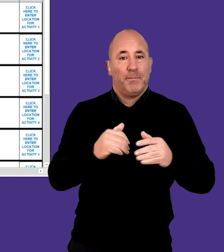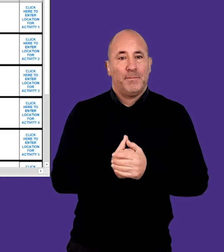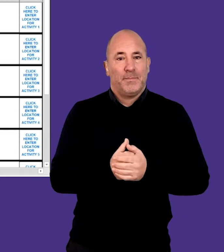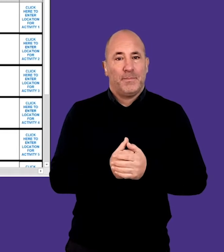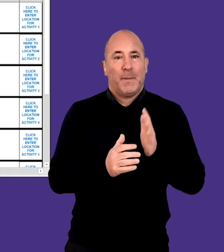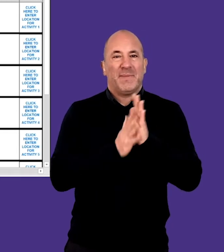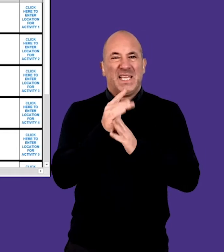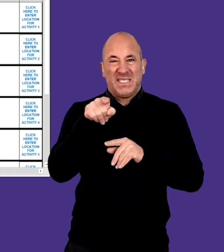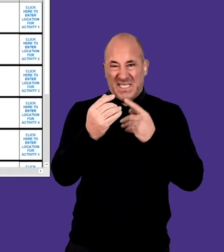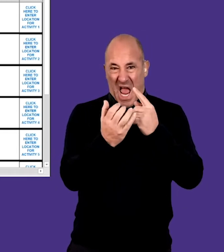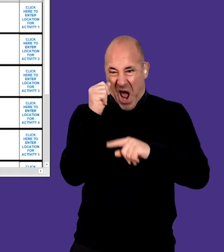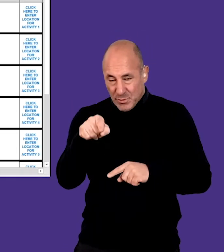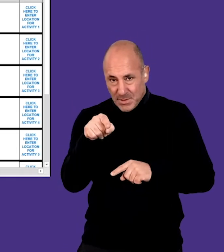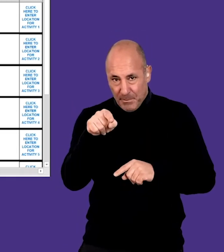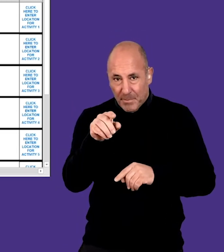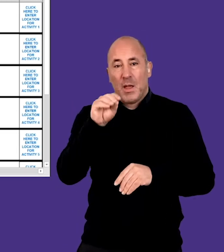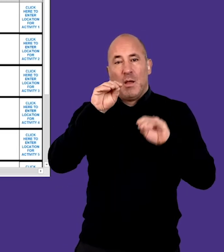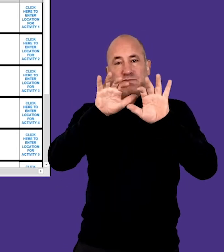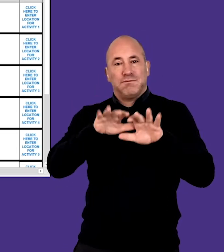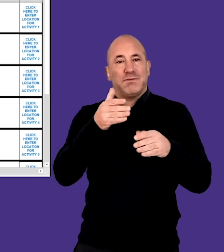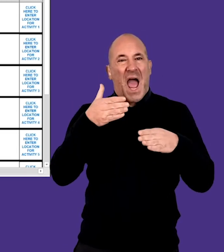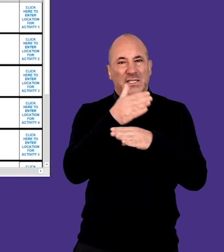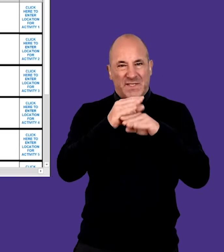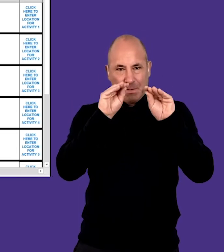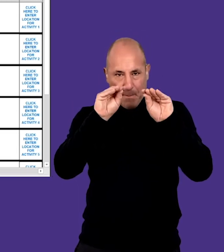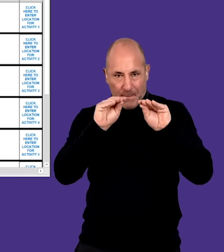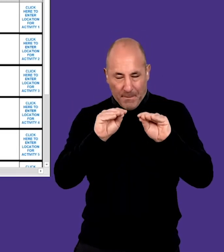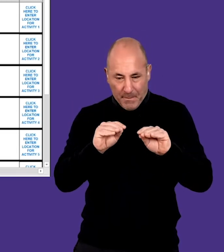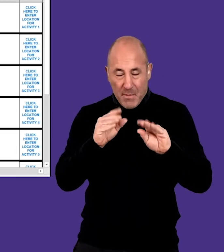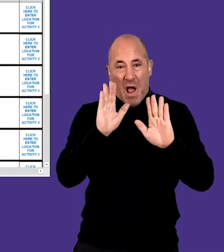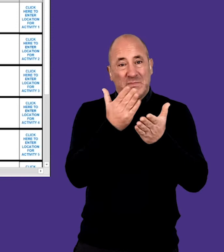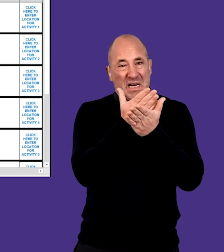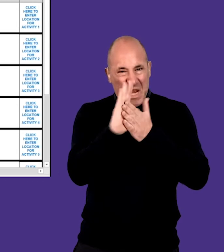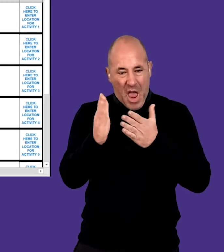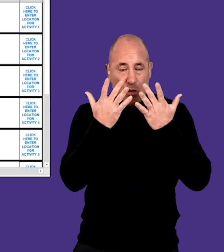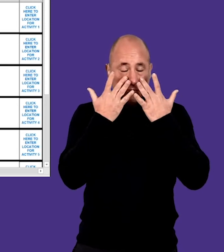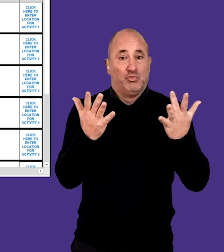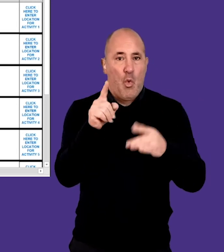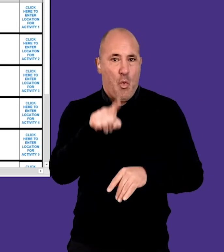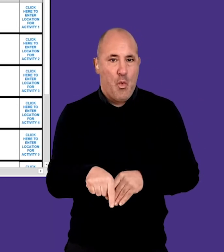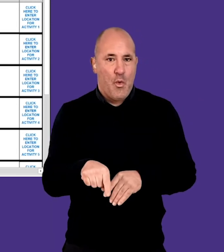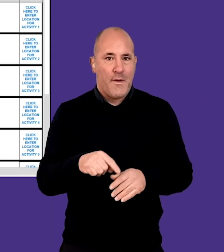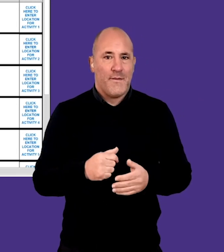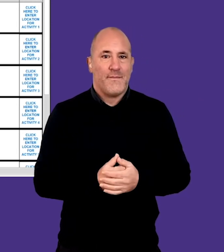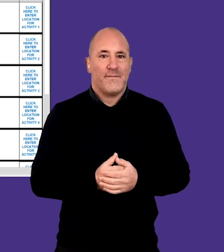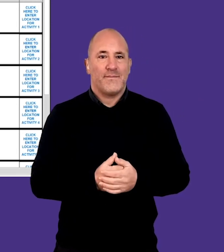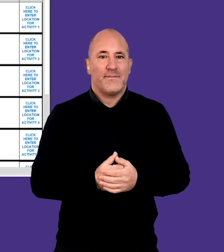entered, so only include activities where contributions to the selected outcome are clear and demonstrable. You'll